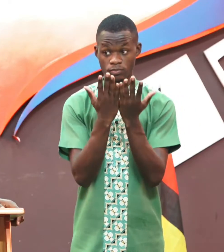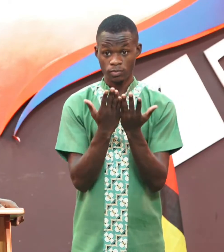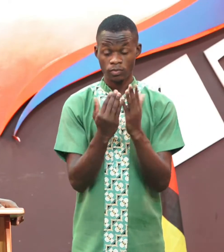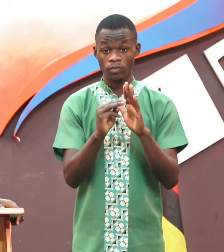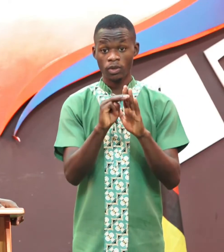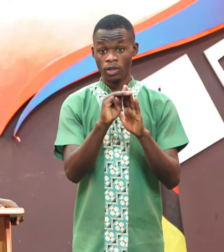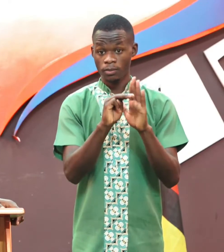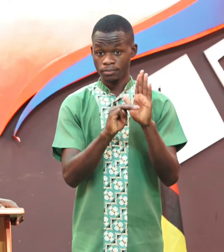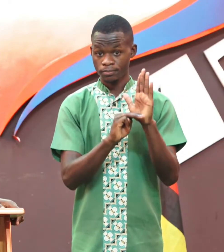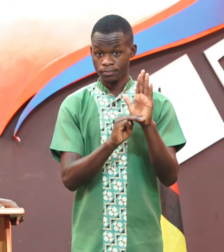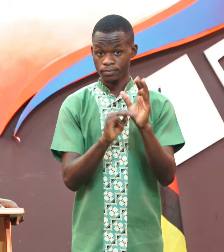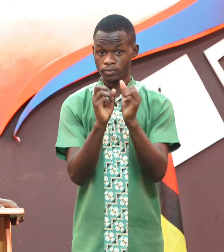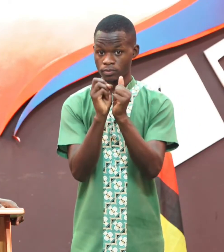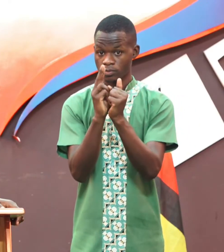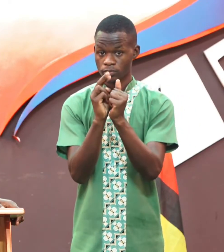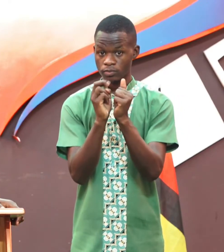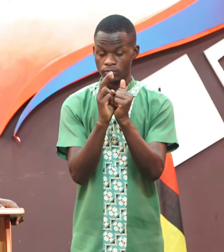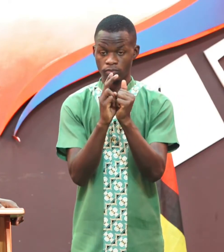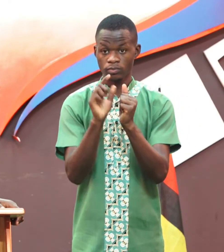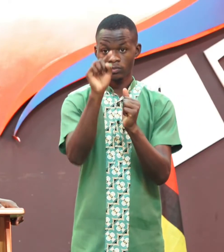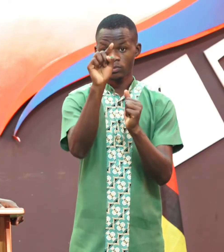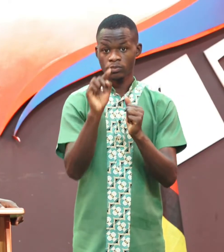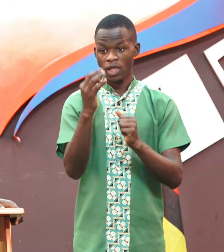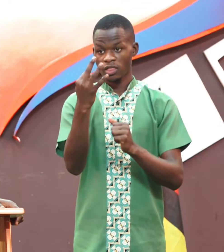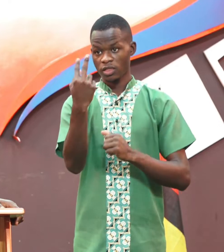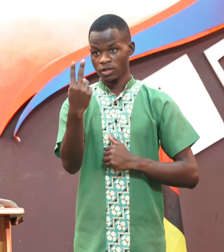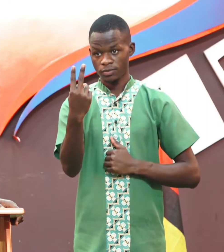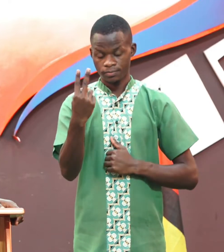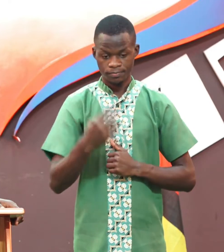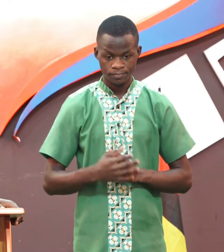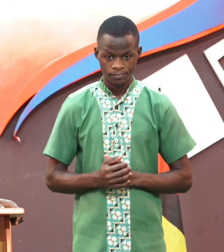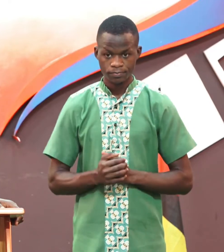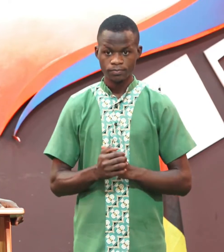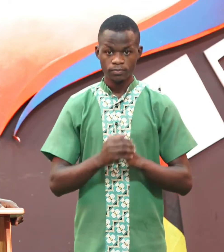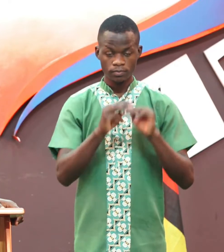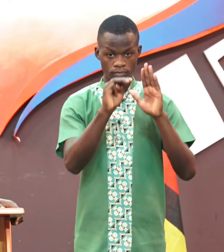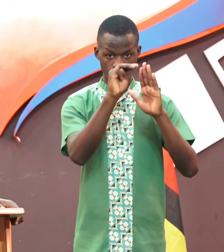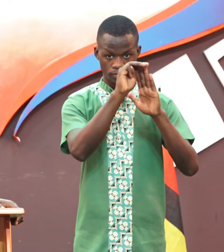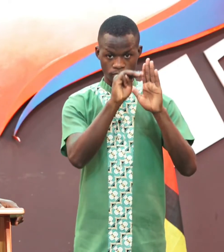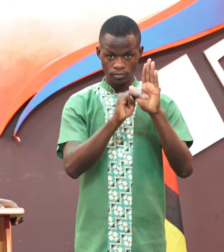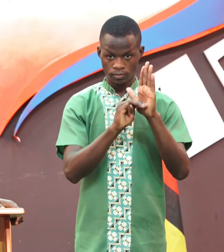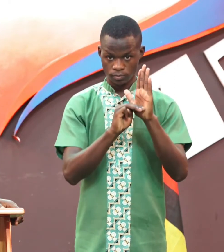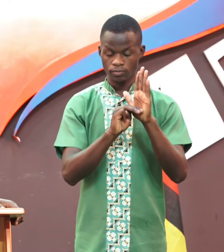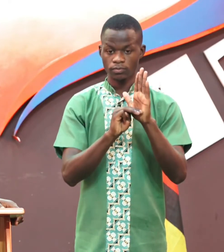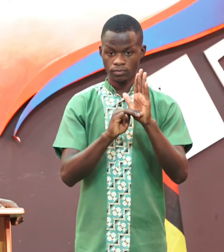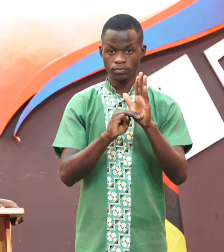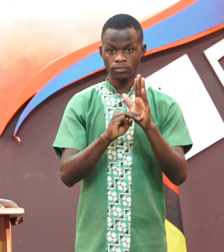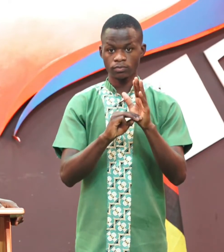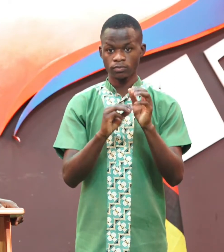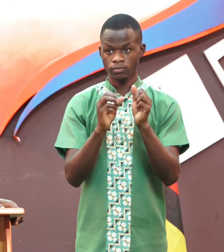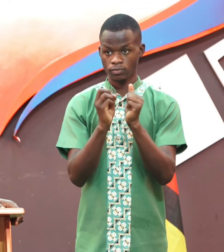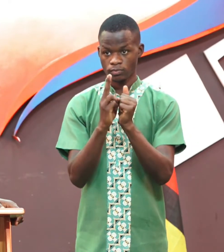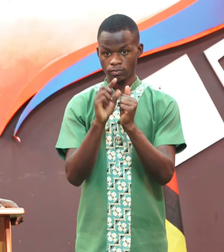12 olunyiriri olwasa tumwe 2. Let us go to Matthew chapter 12 and verse